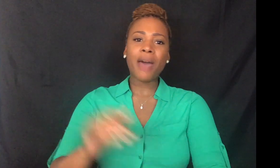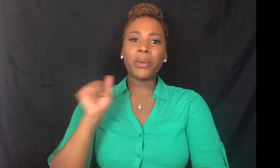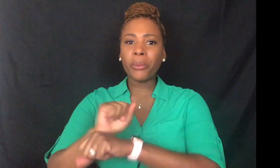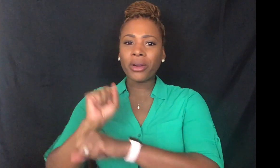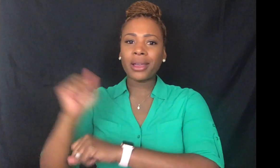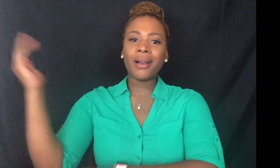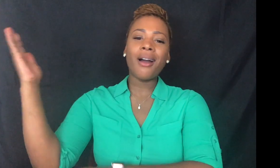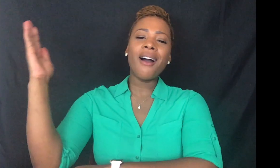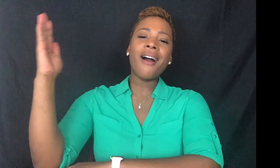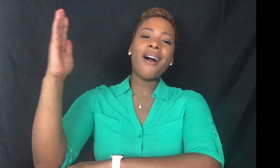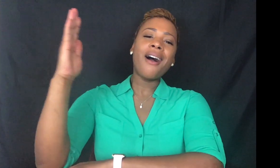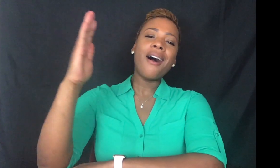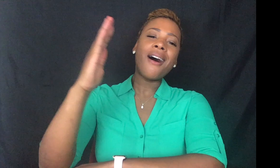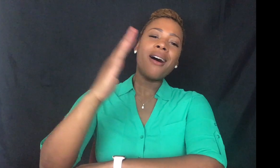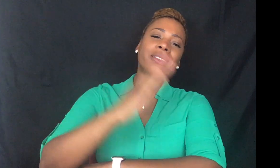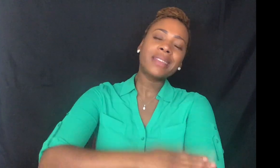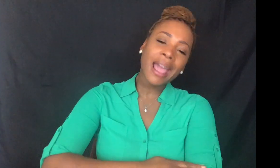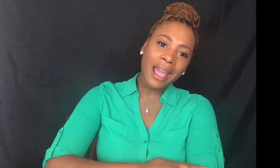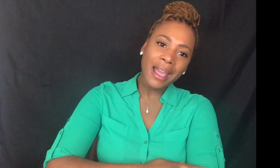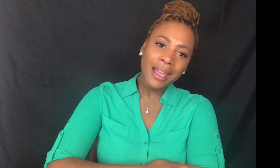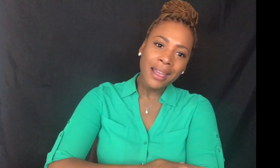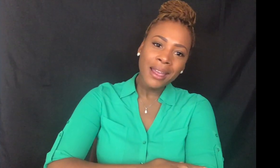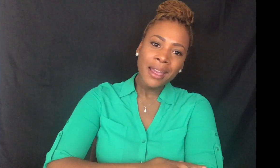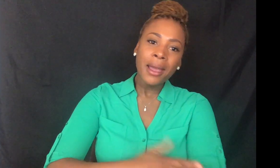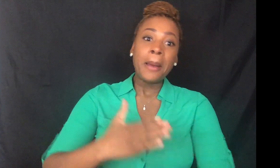been working all day.